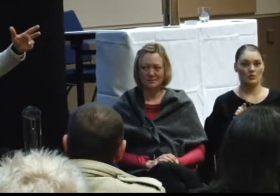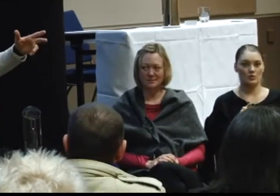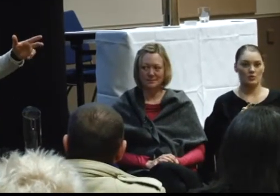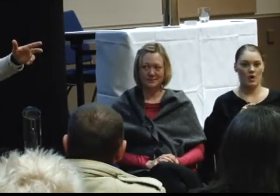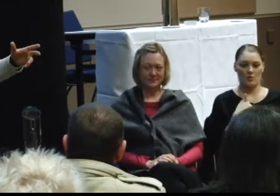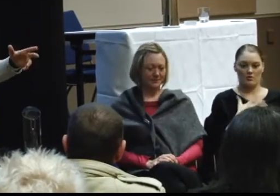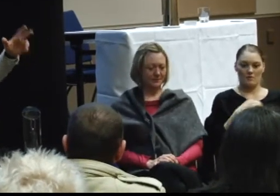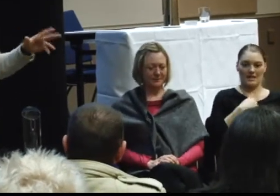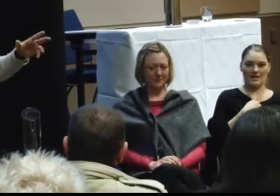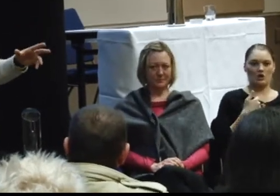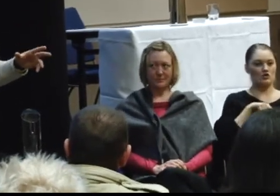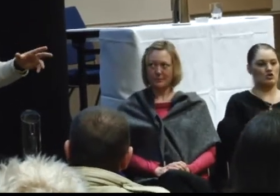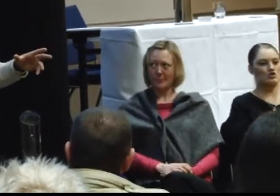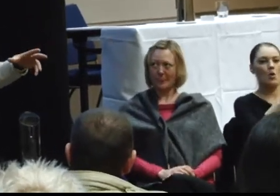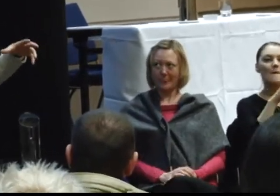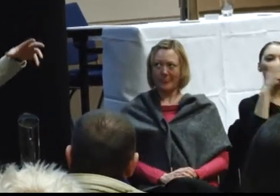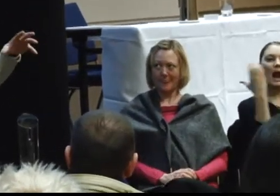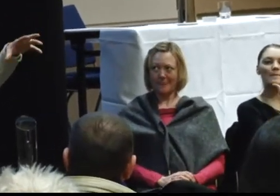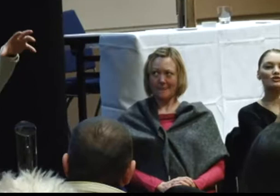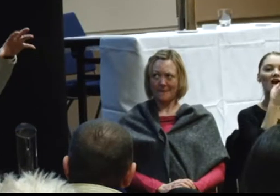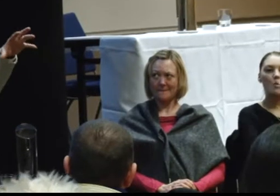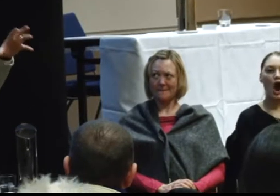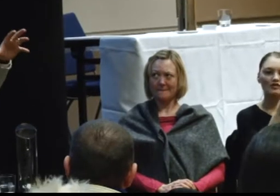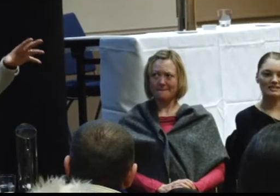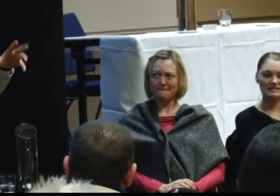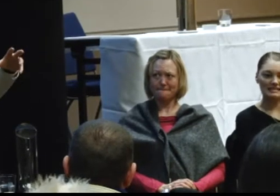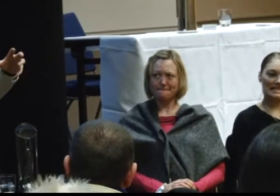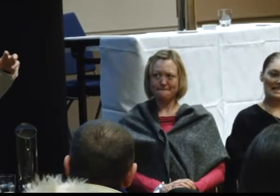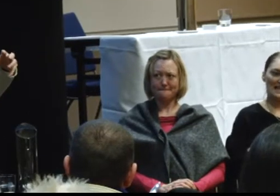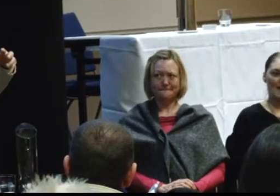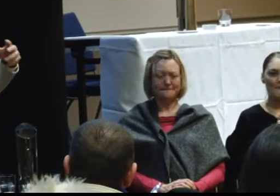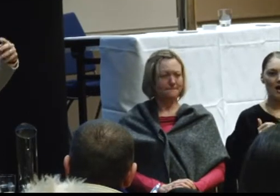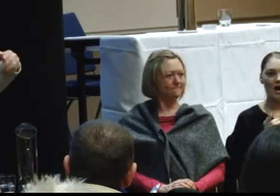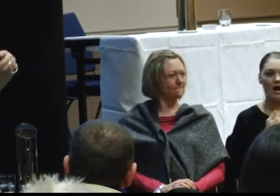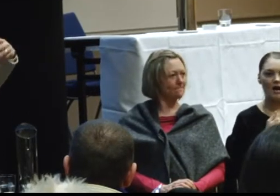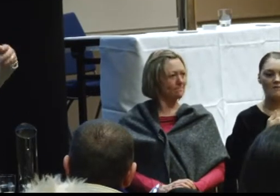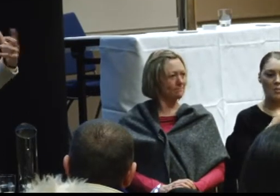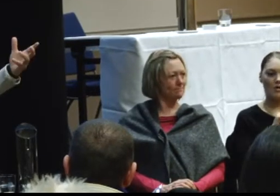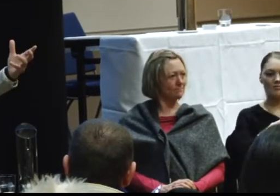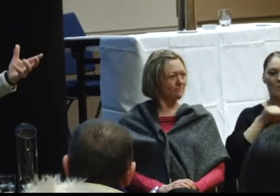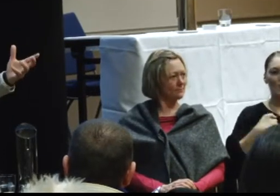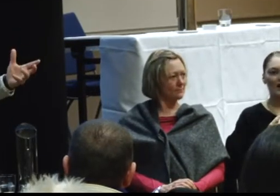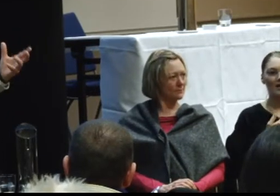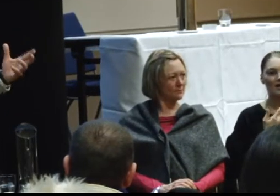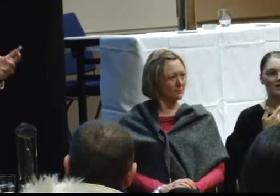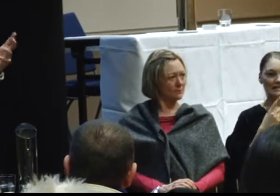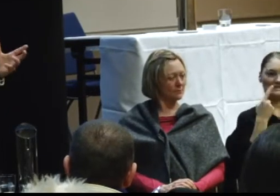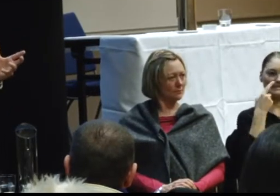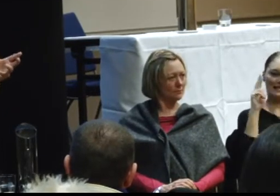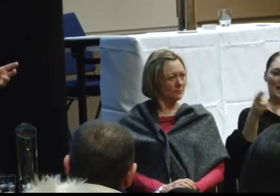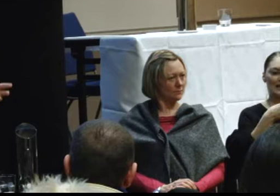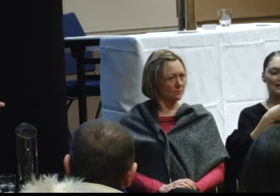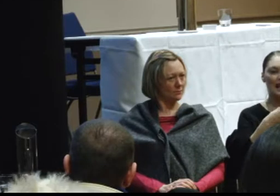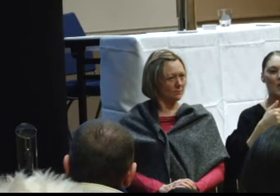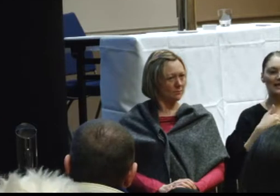the parliamentary inquiry. It's the first time I've ever been in something that is a key part of what we call being part of a citizenry. It was really neat for me